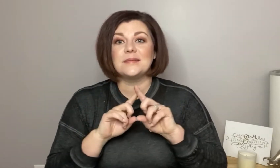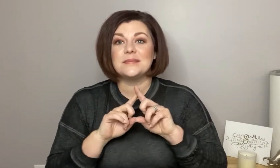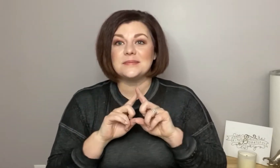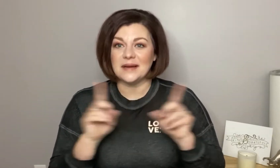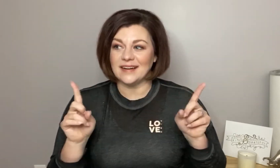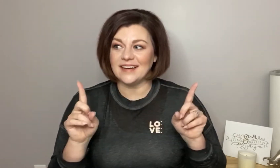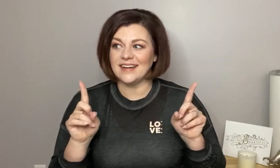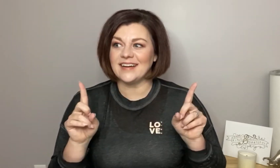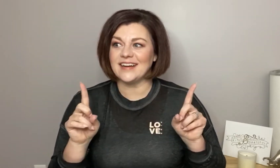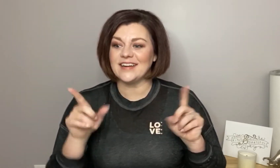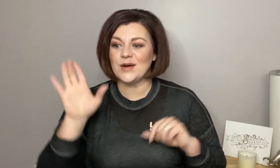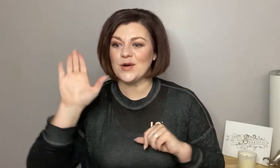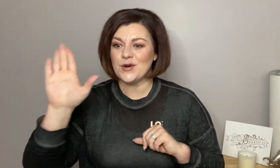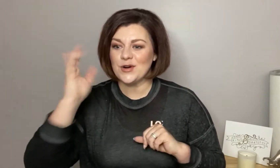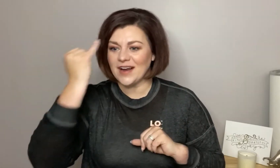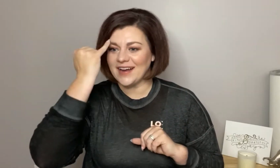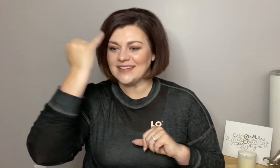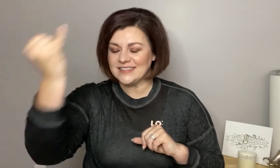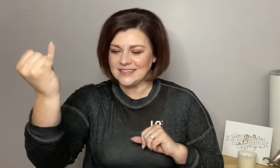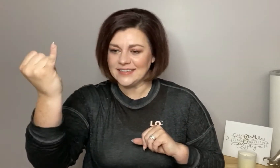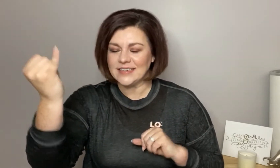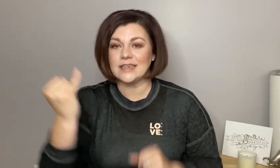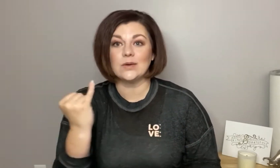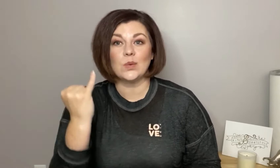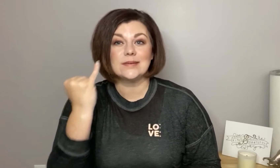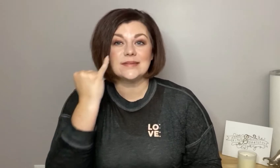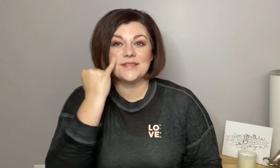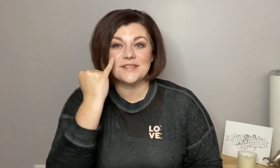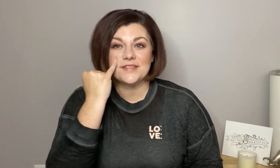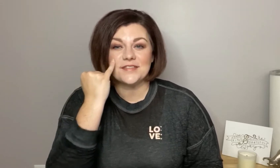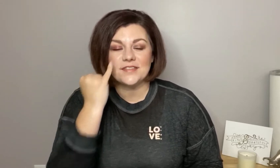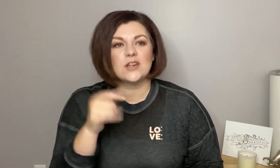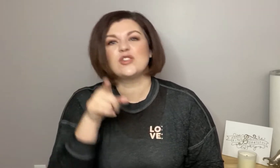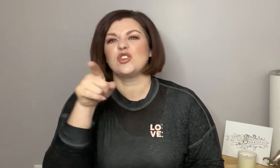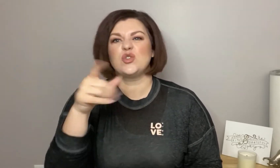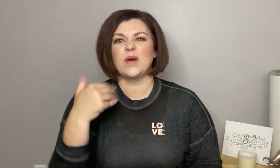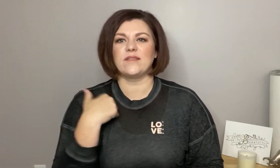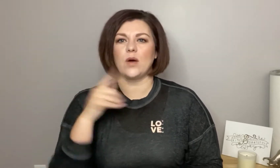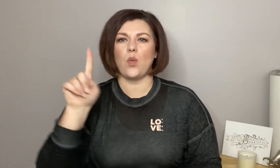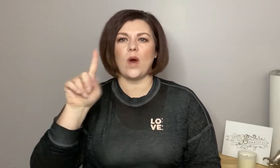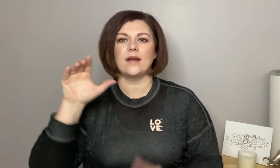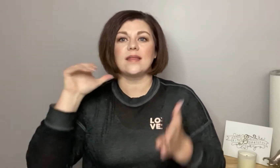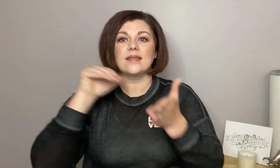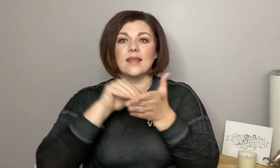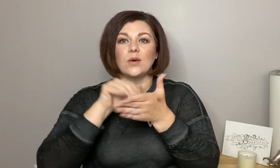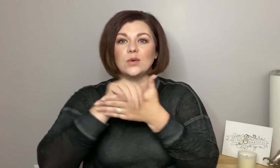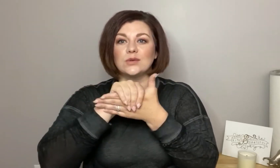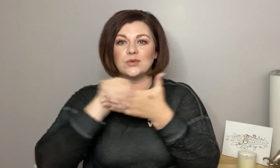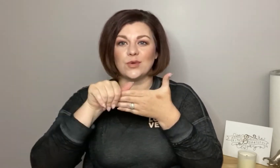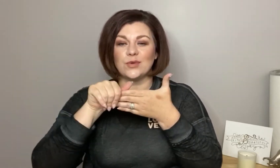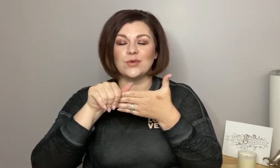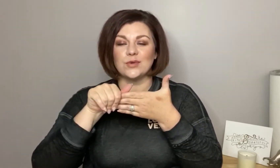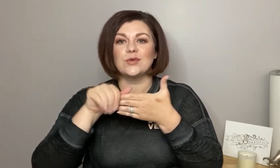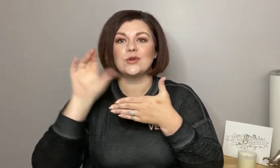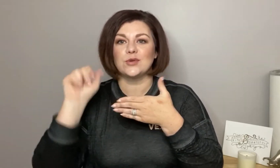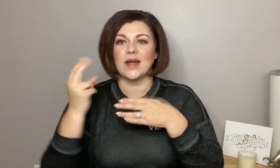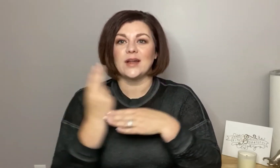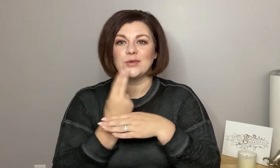box below. But her idea was so fun. If you have